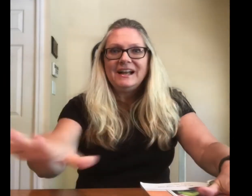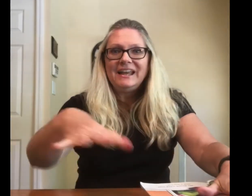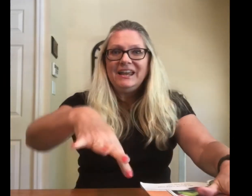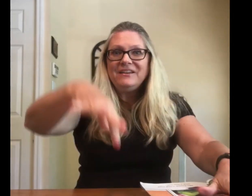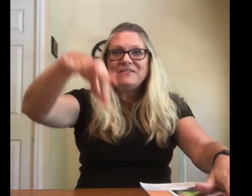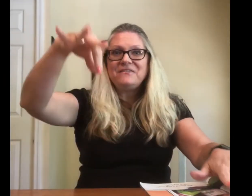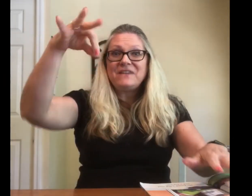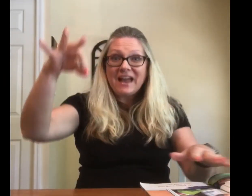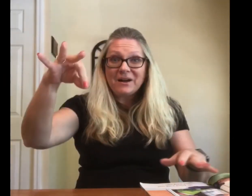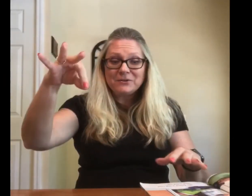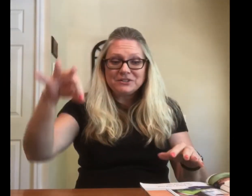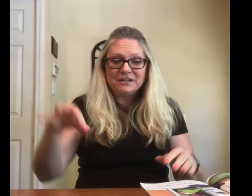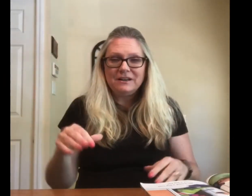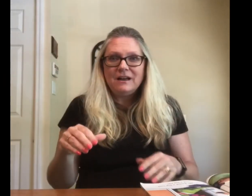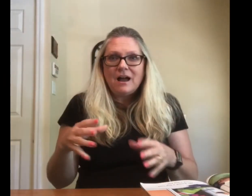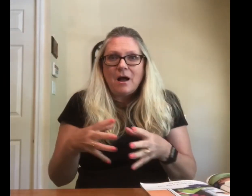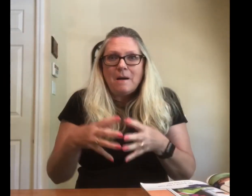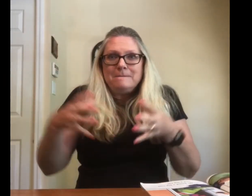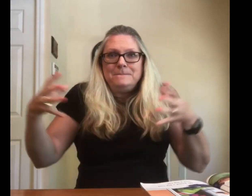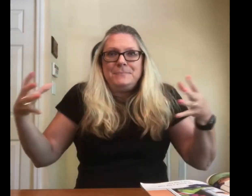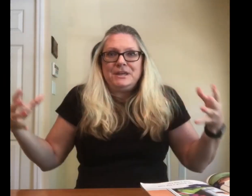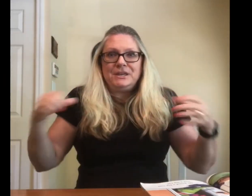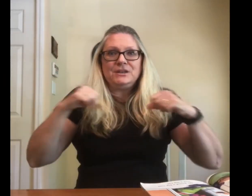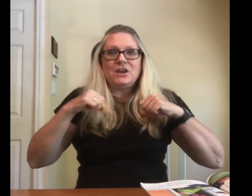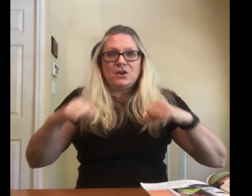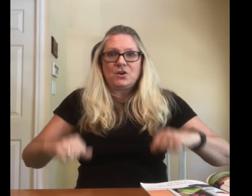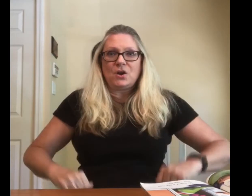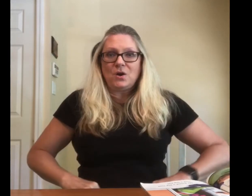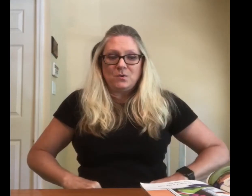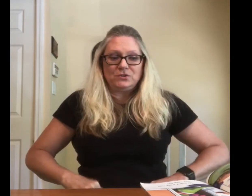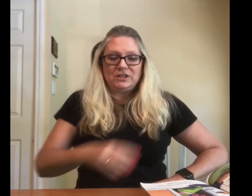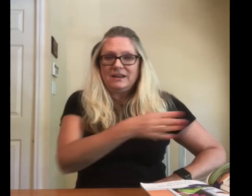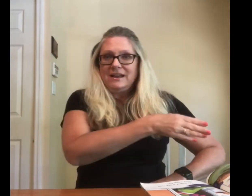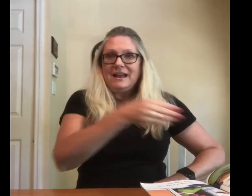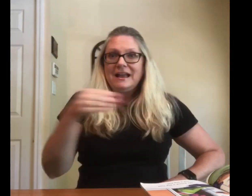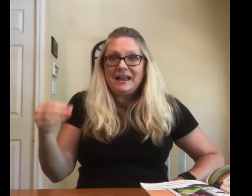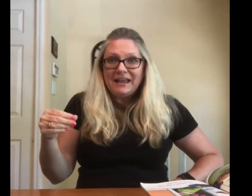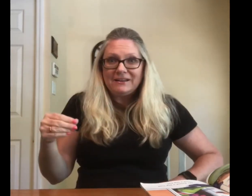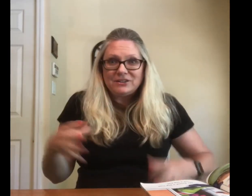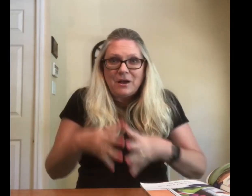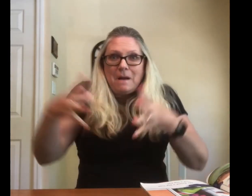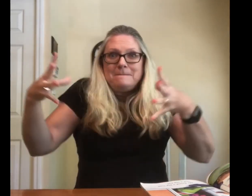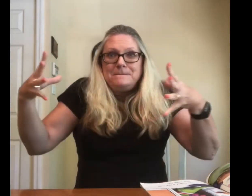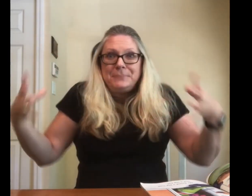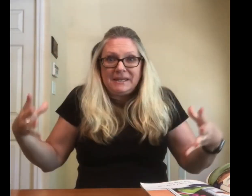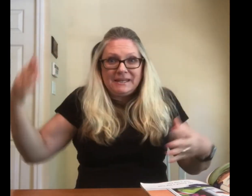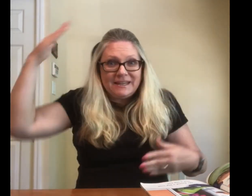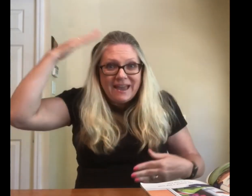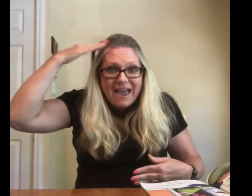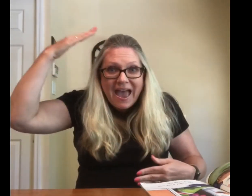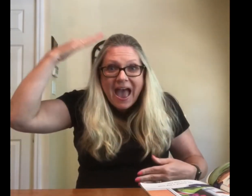He found a big coat and a big